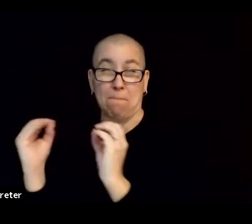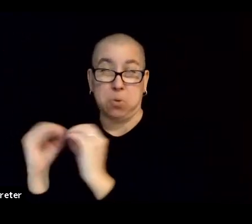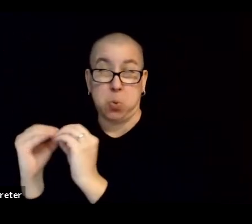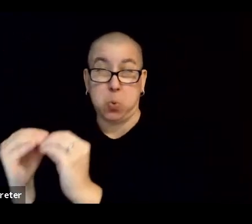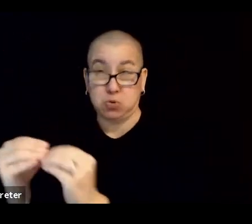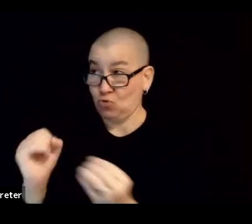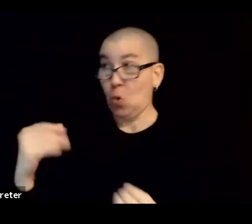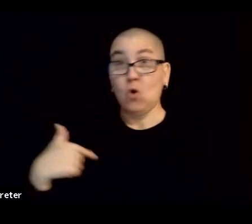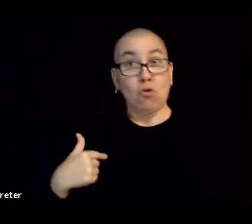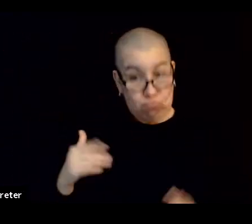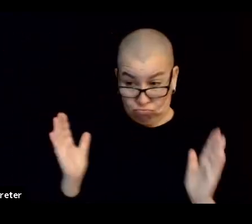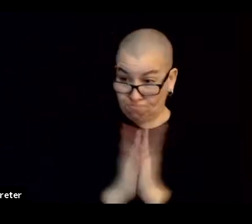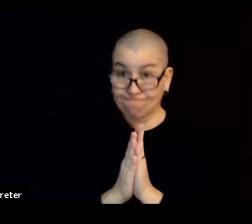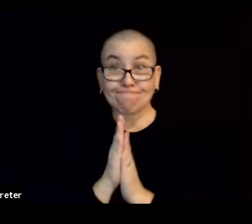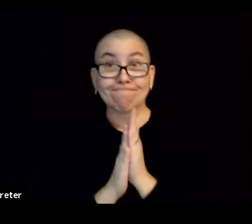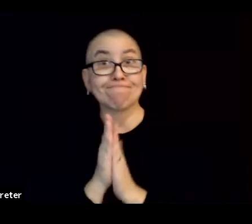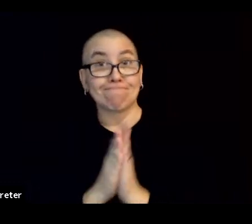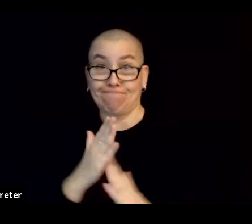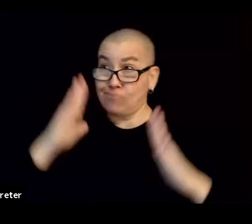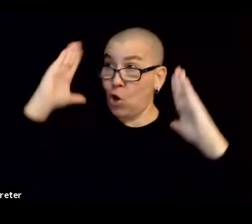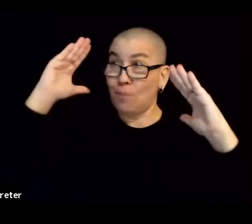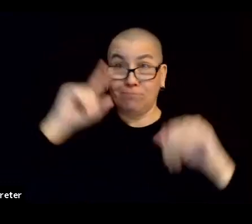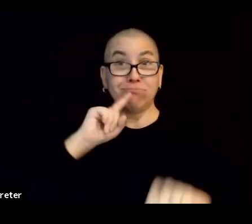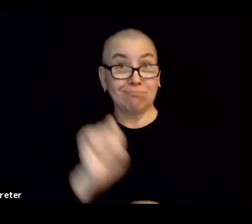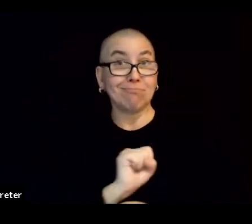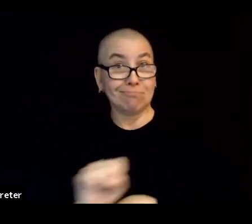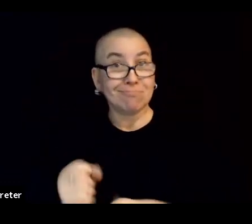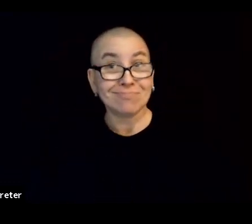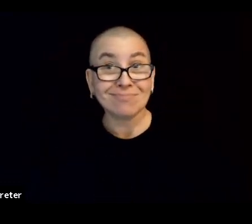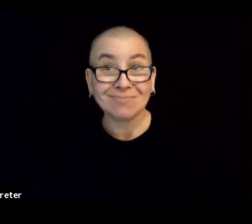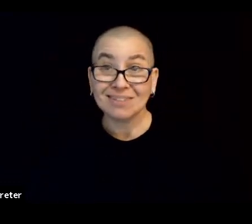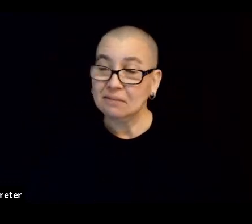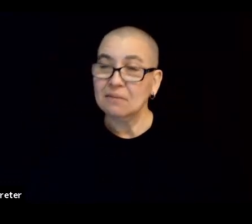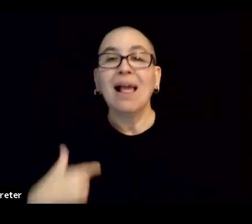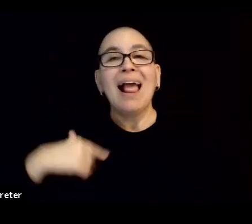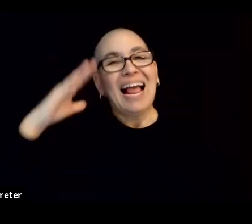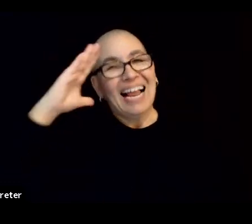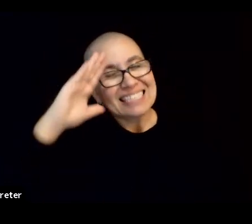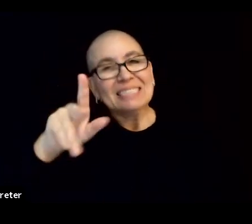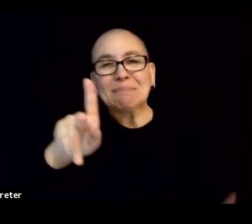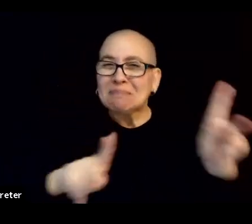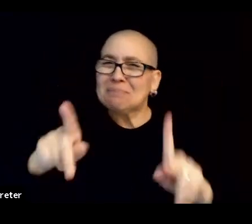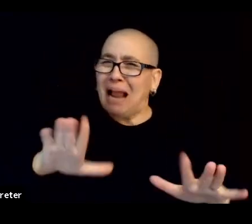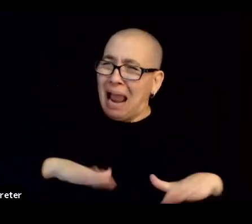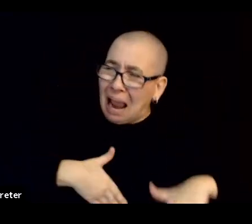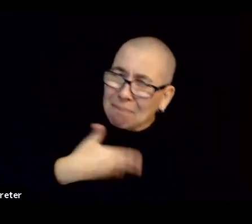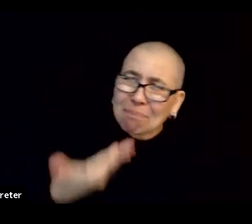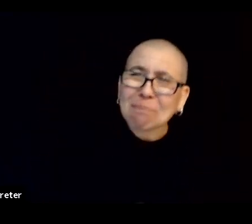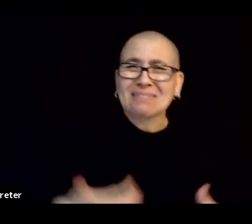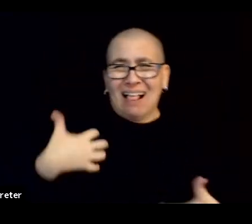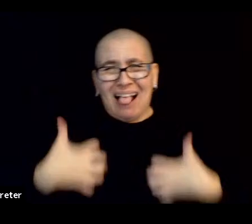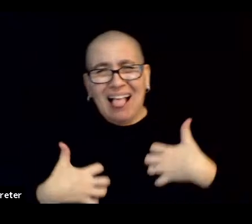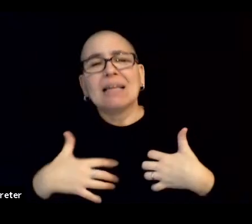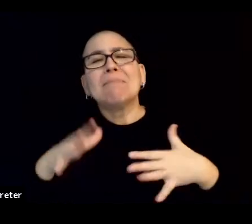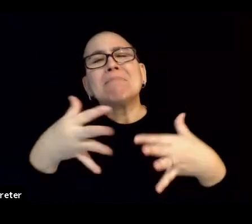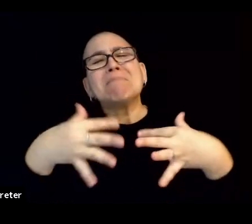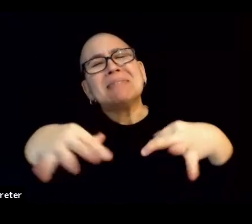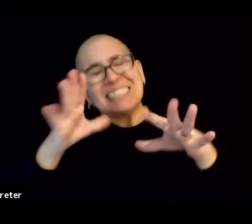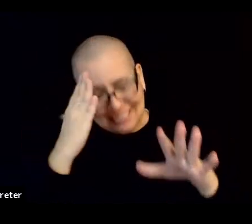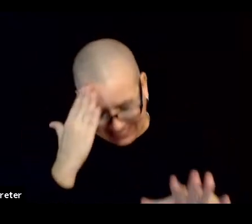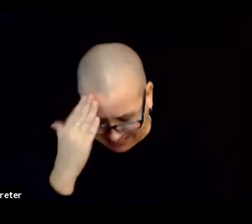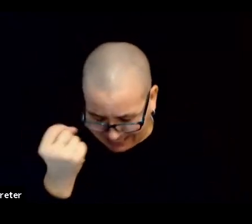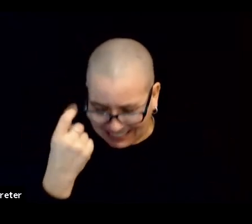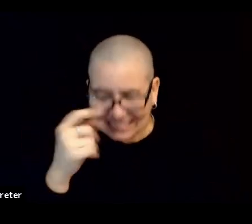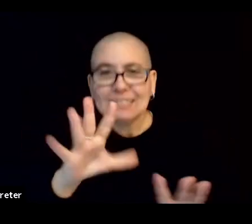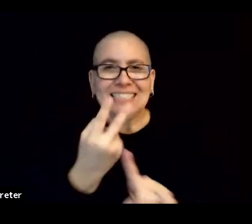out. But I think people need to start thinking about the math on this. We in this country need to be